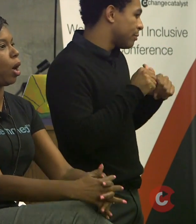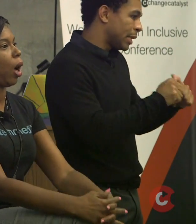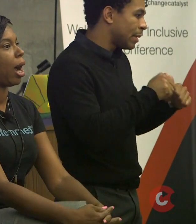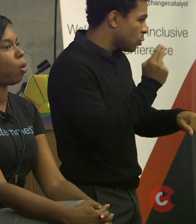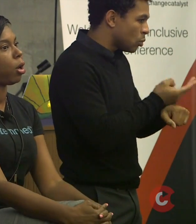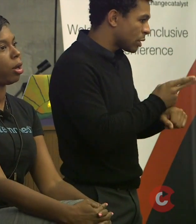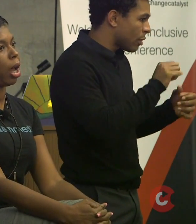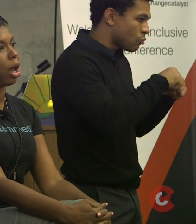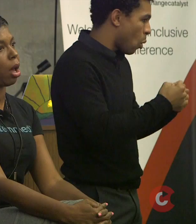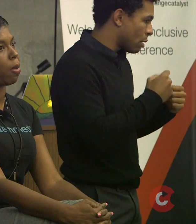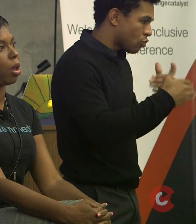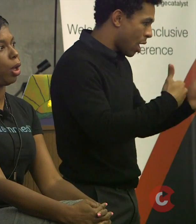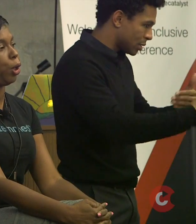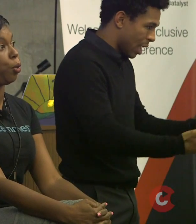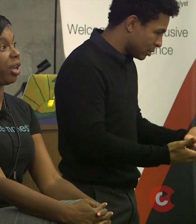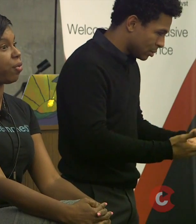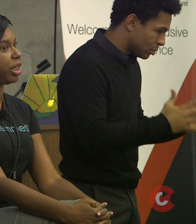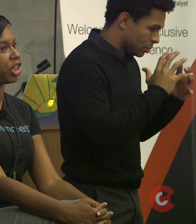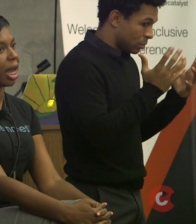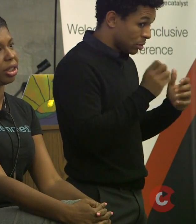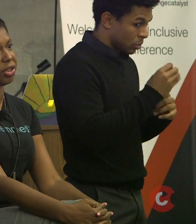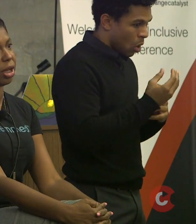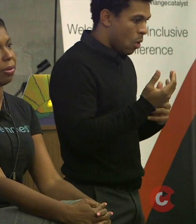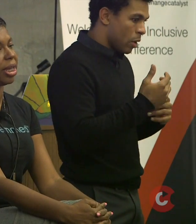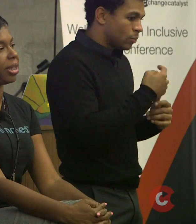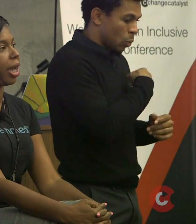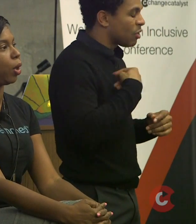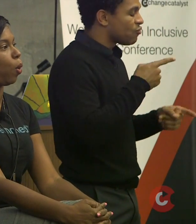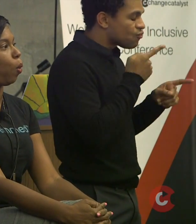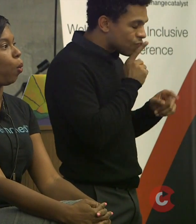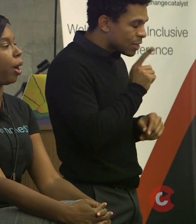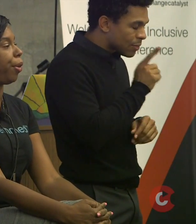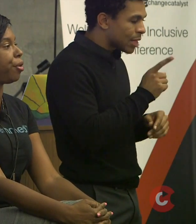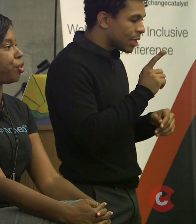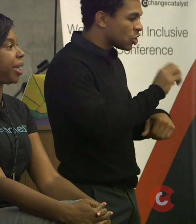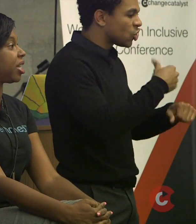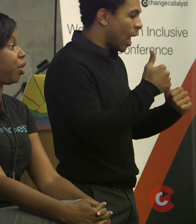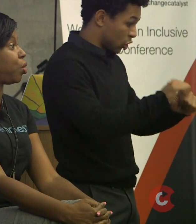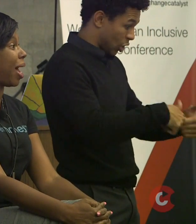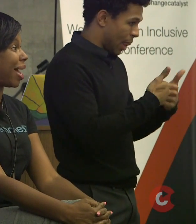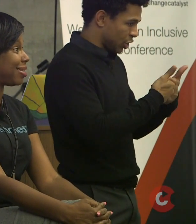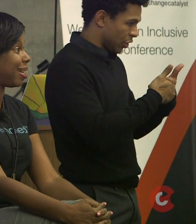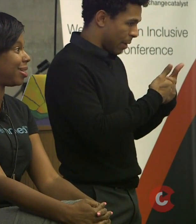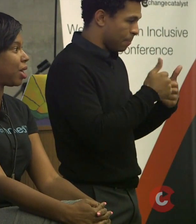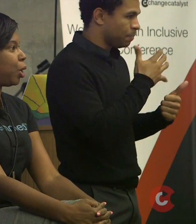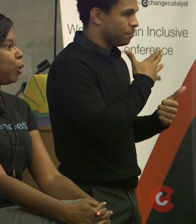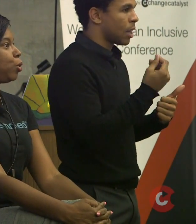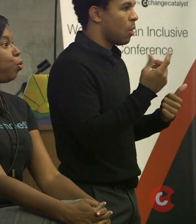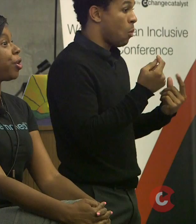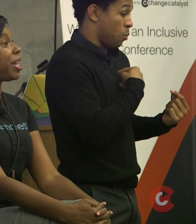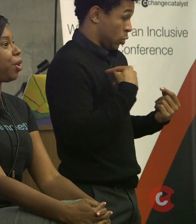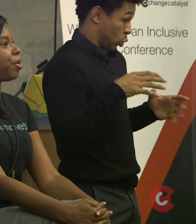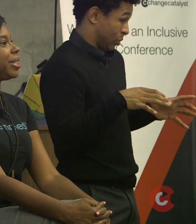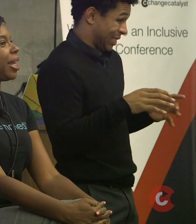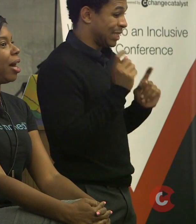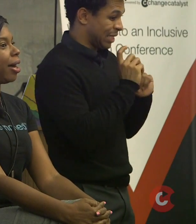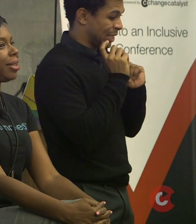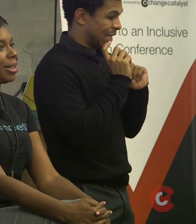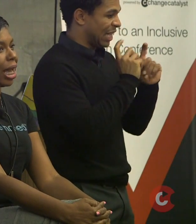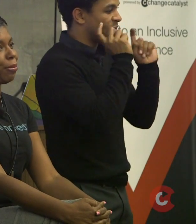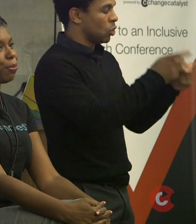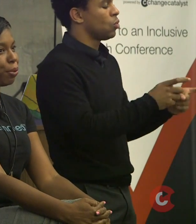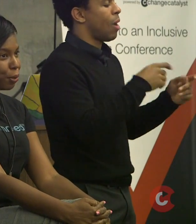So our, we've really challenged them is that what we are doing is giving you access. We're telling you